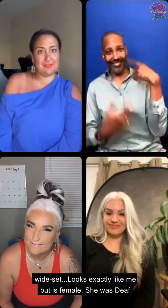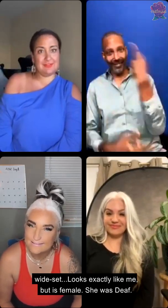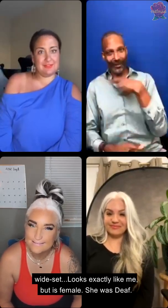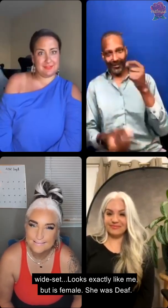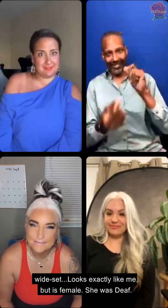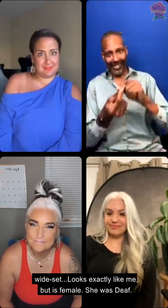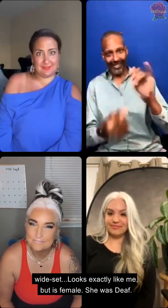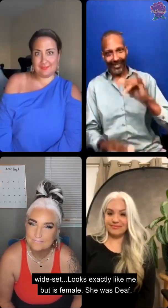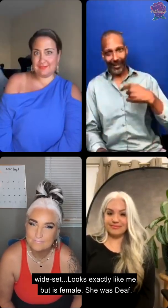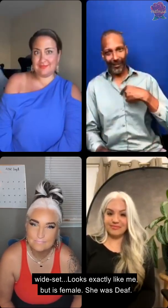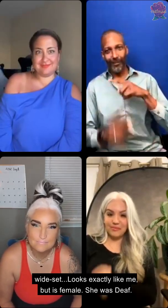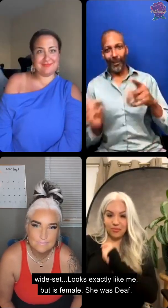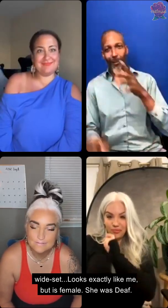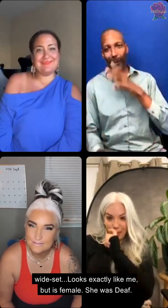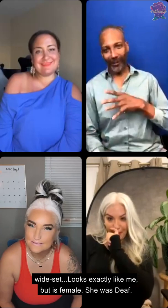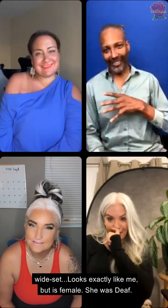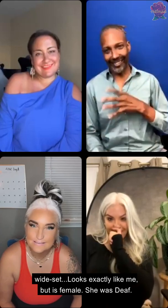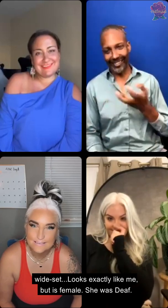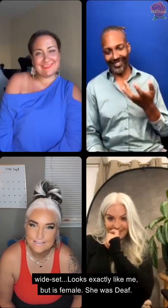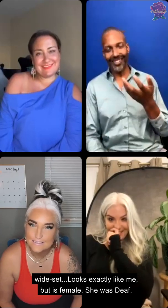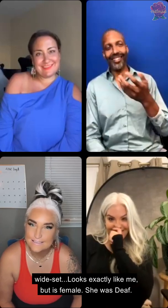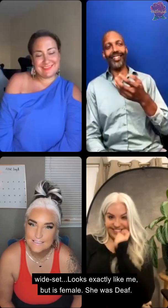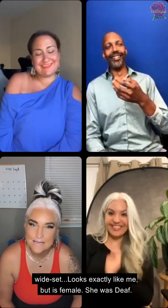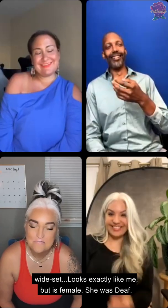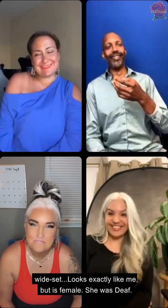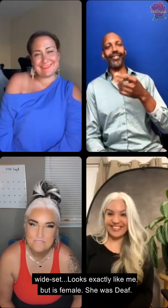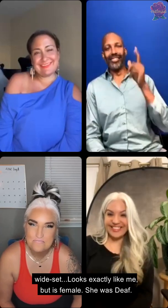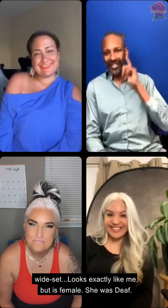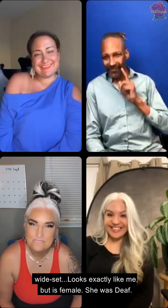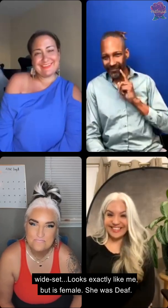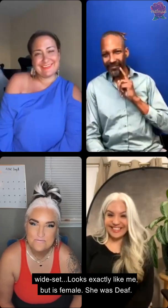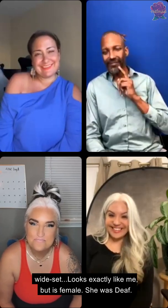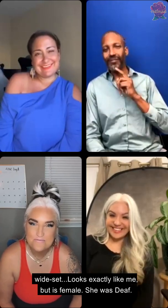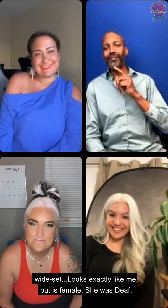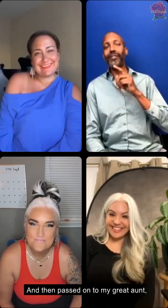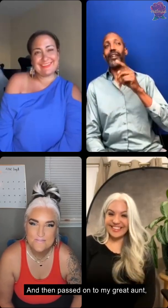looks exactly like me, but is female, deaf,